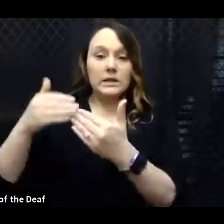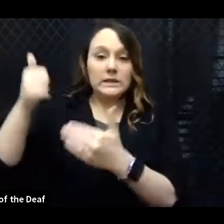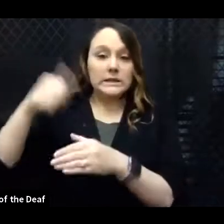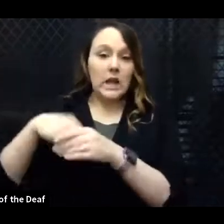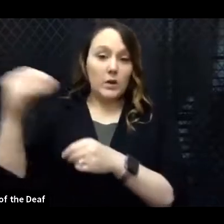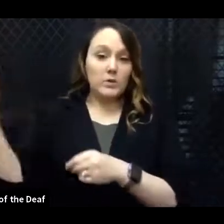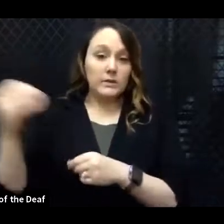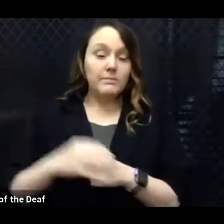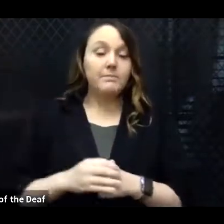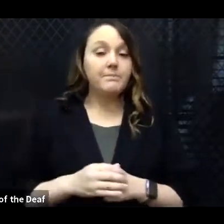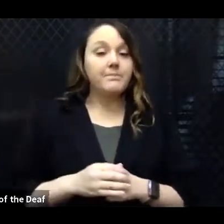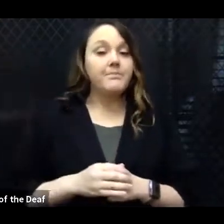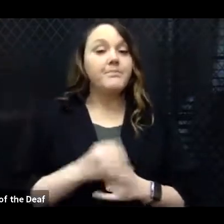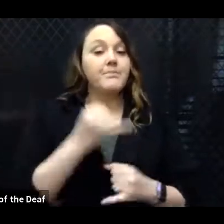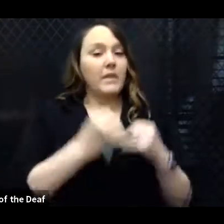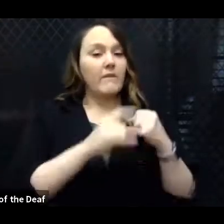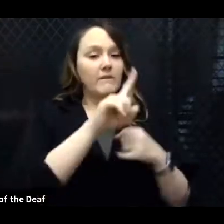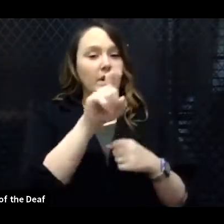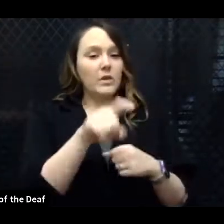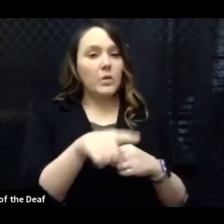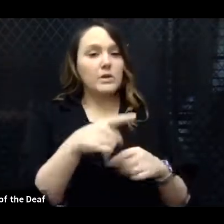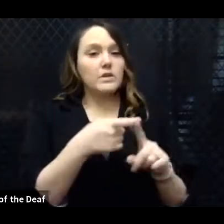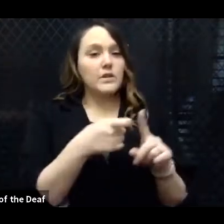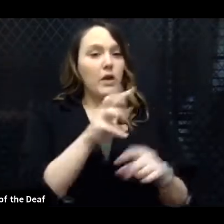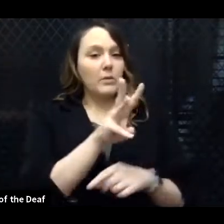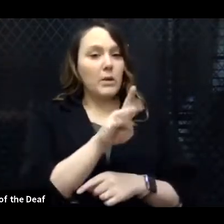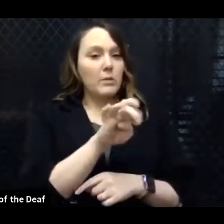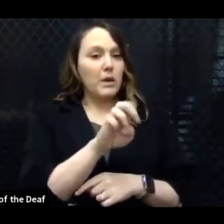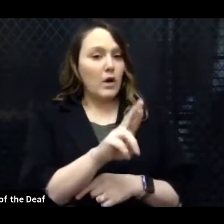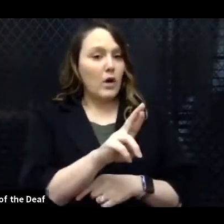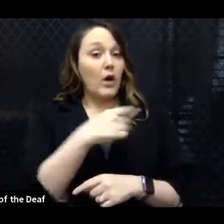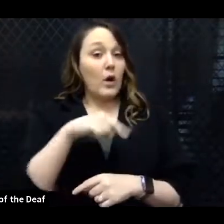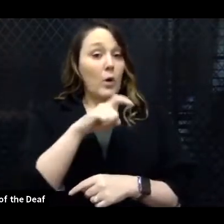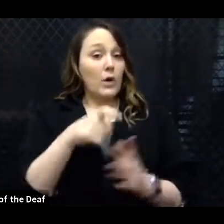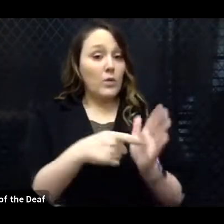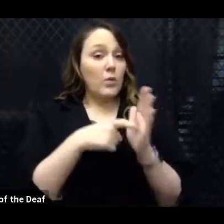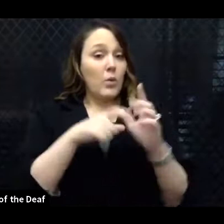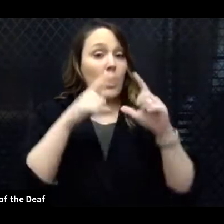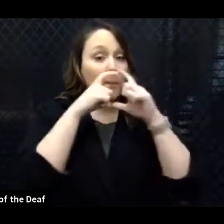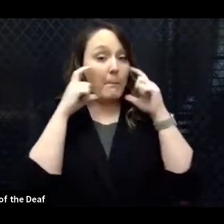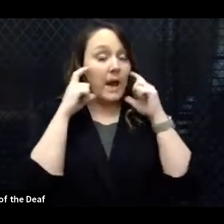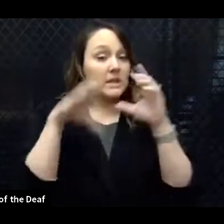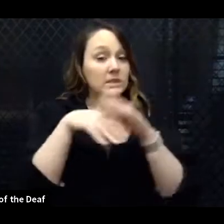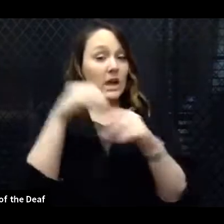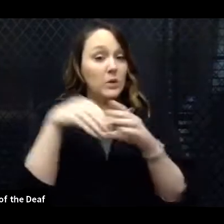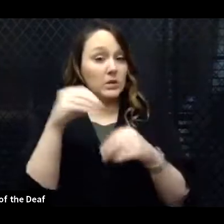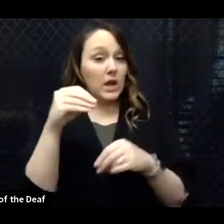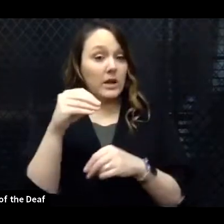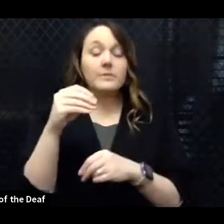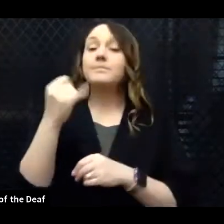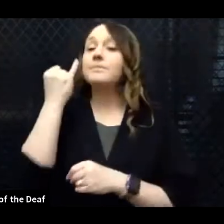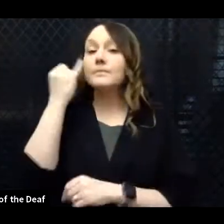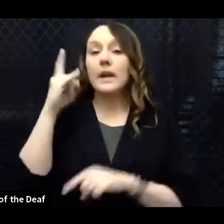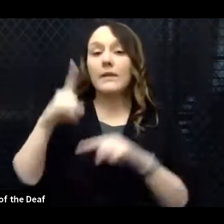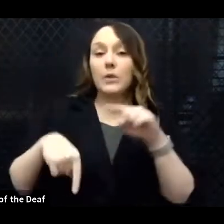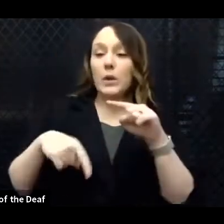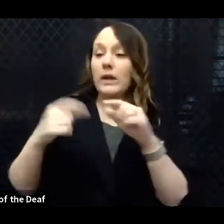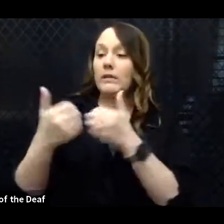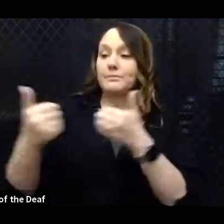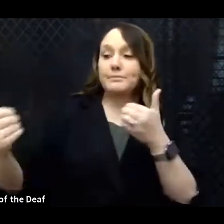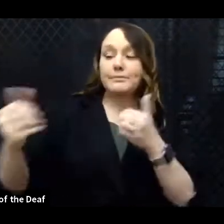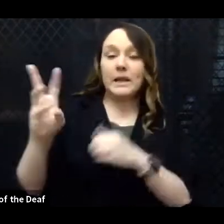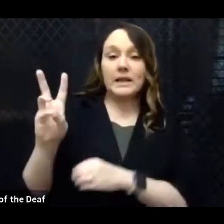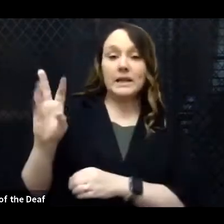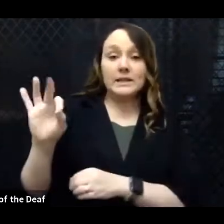then the final question from that series from WBIR was, do we need to wear a mask outside? If you can't maintain 6 feet of social